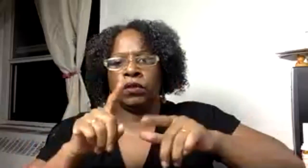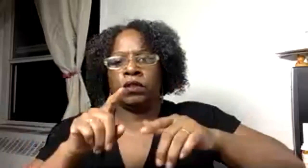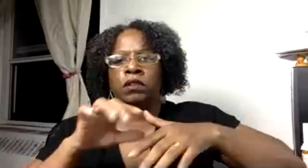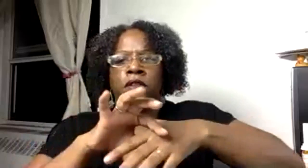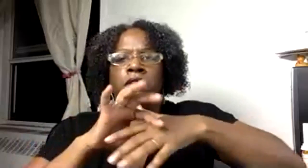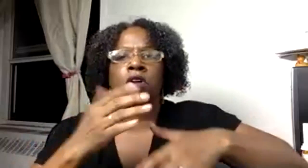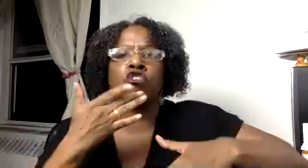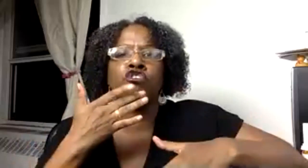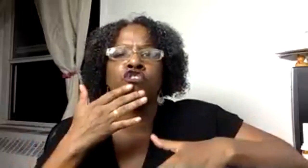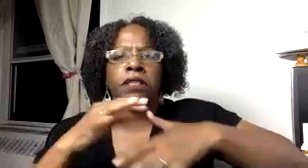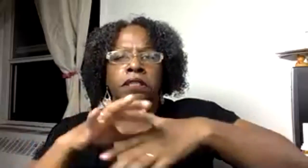well.